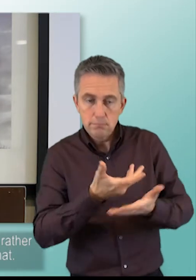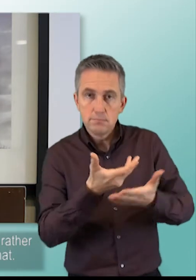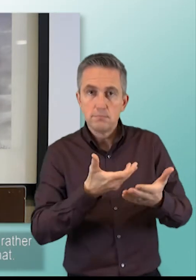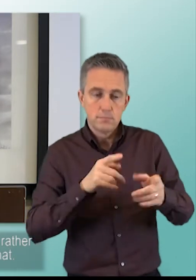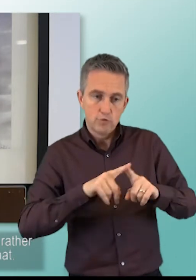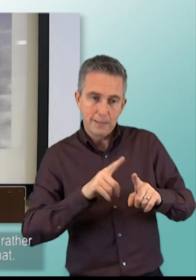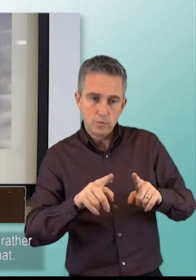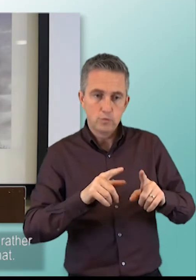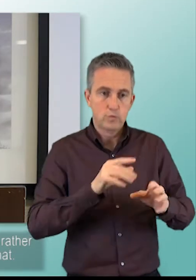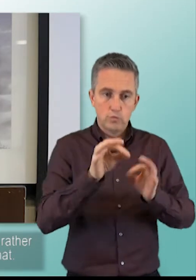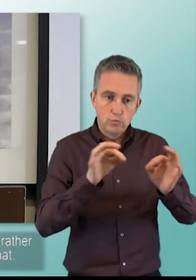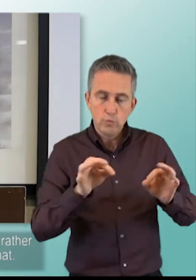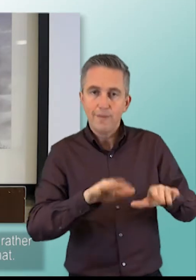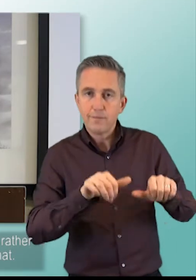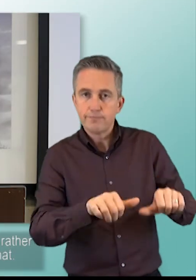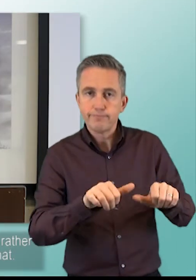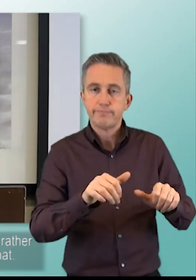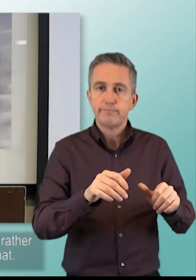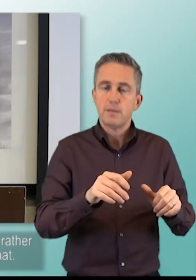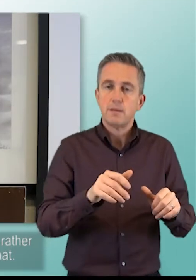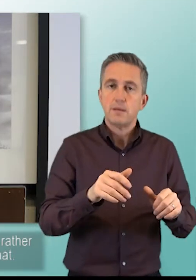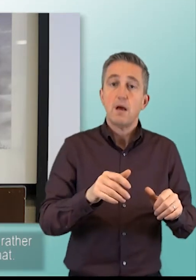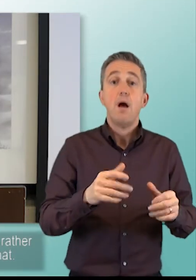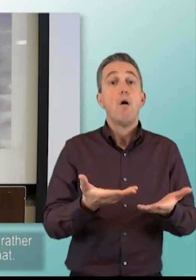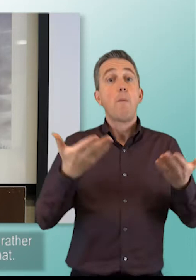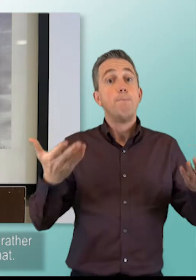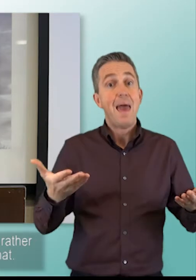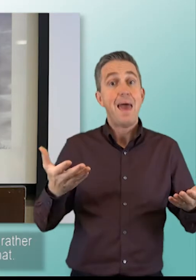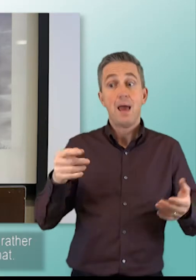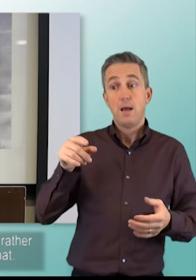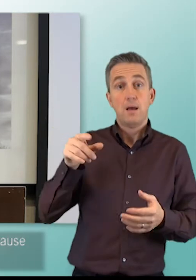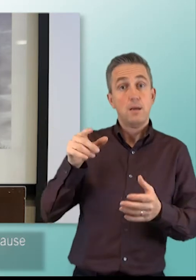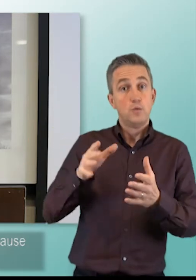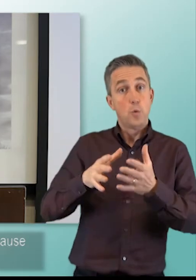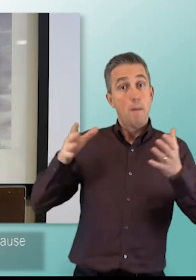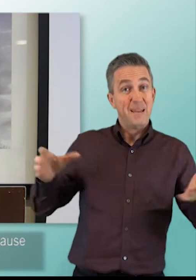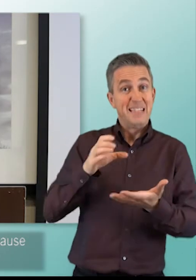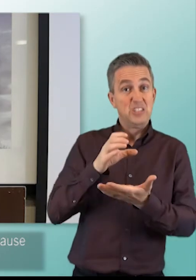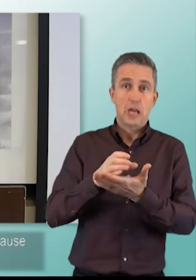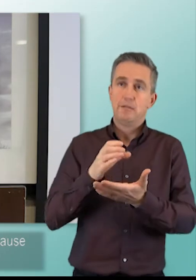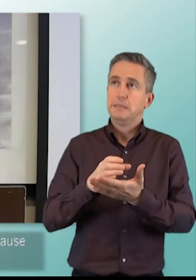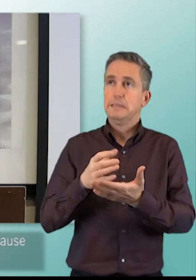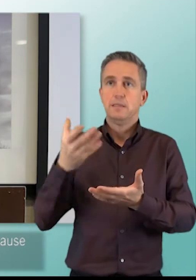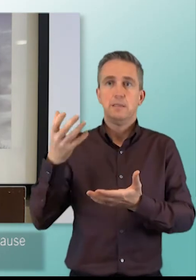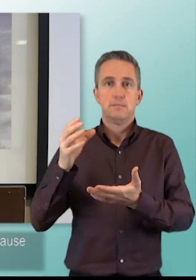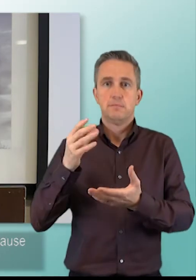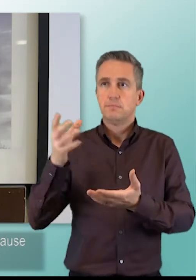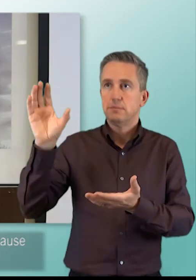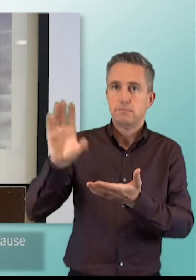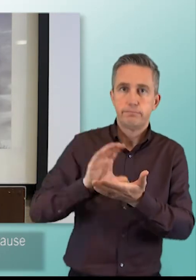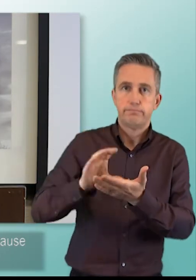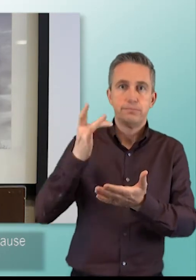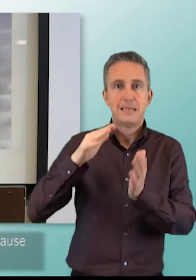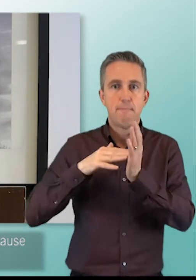before this all happens rather than after. So you might want to inform us about that. If you are a £10 million